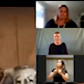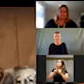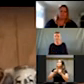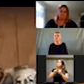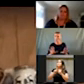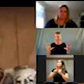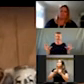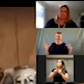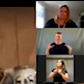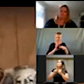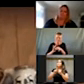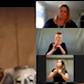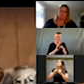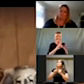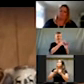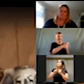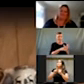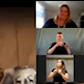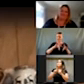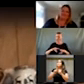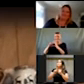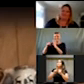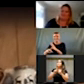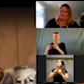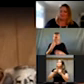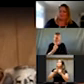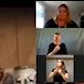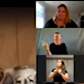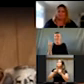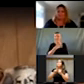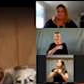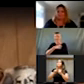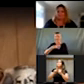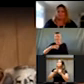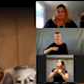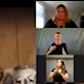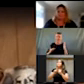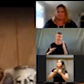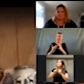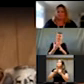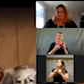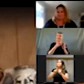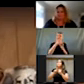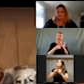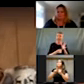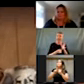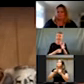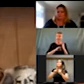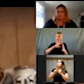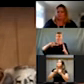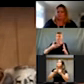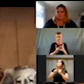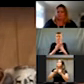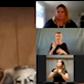together, disabled and not yet disabled, to tell this government that the Accessibility Act framework that they're currently planning